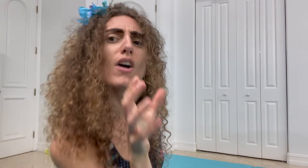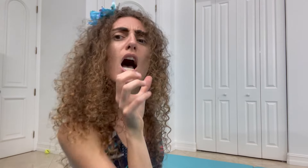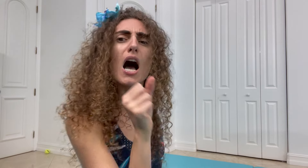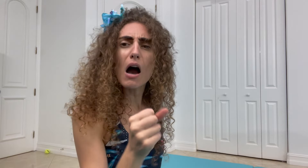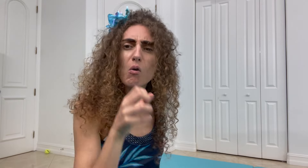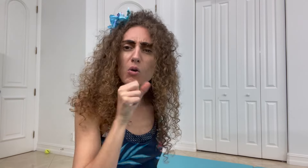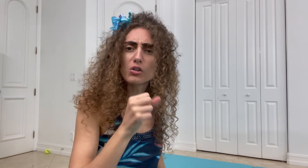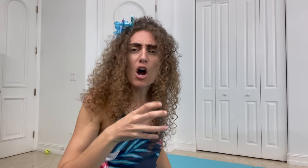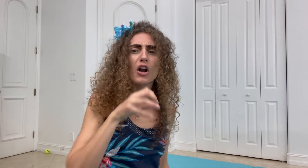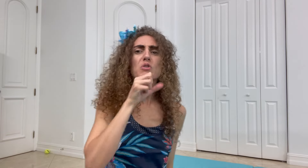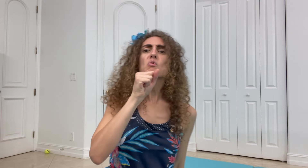How old? Are you